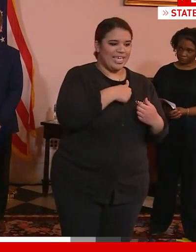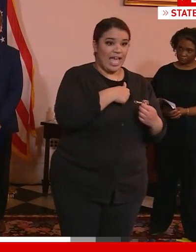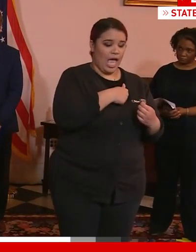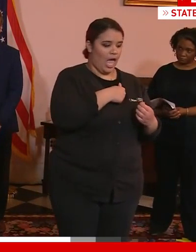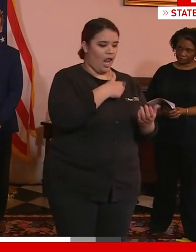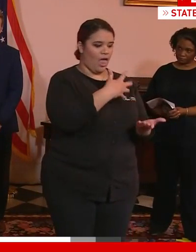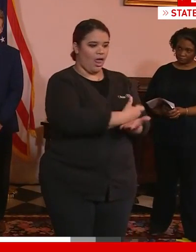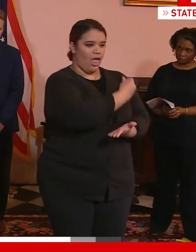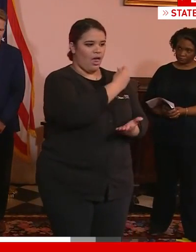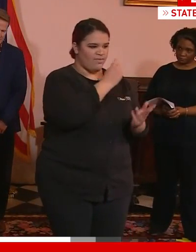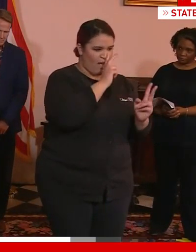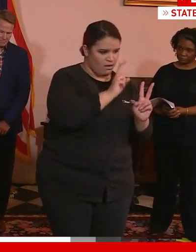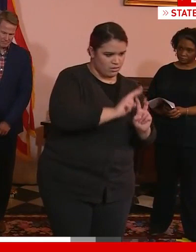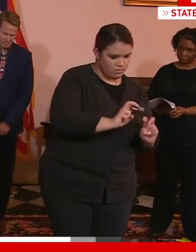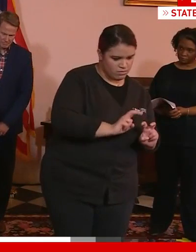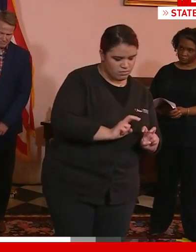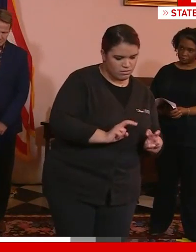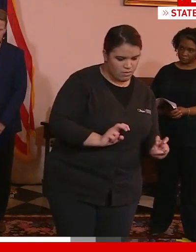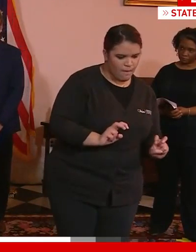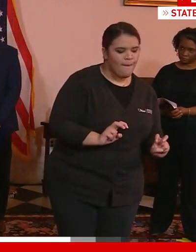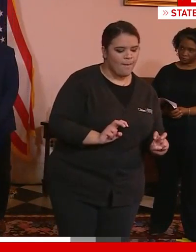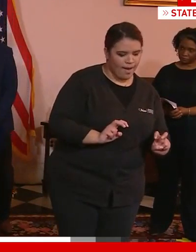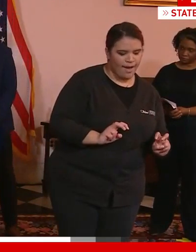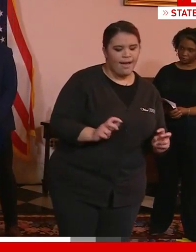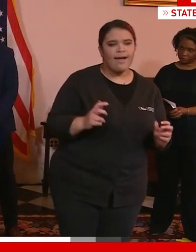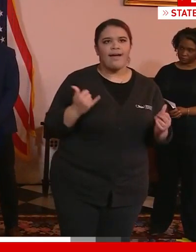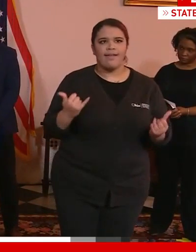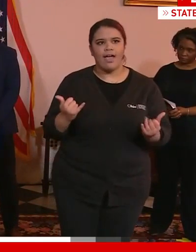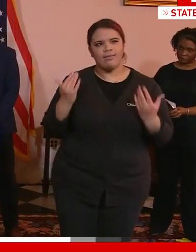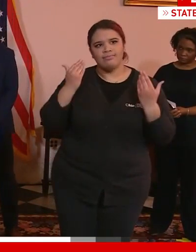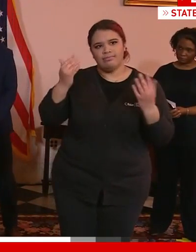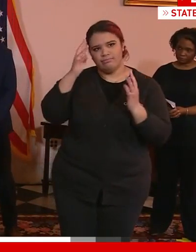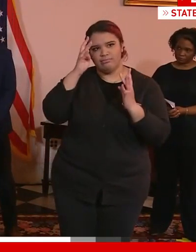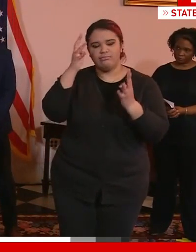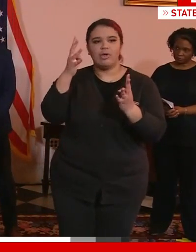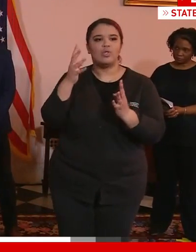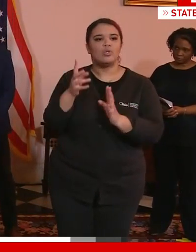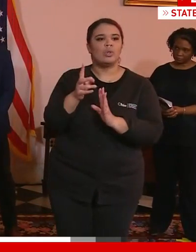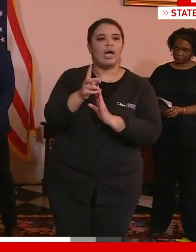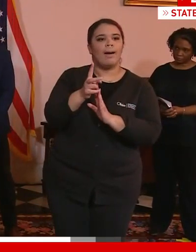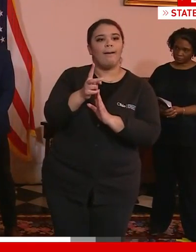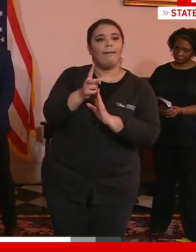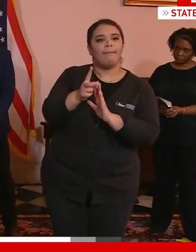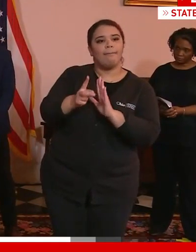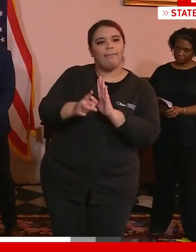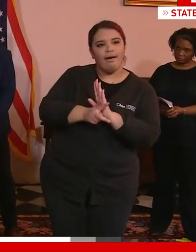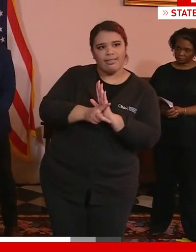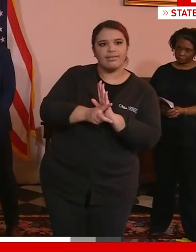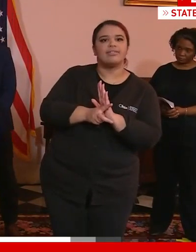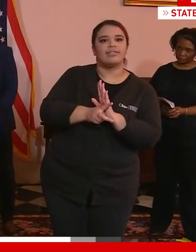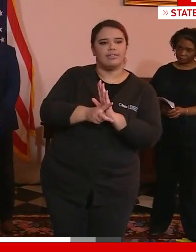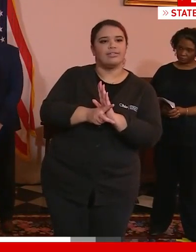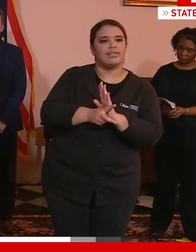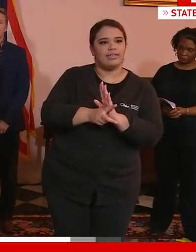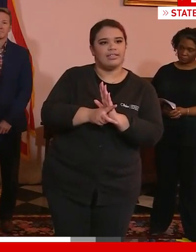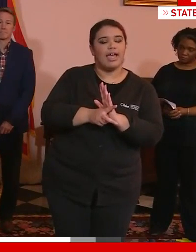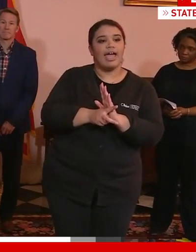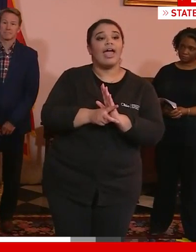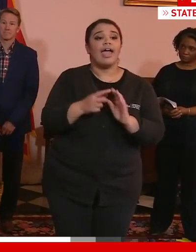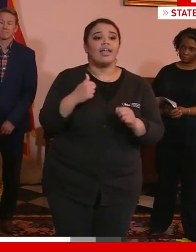figure out some proper public policies and make some proper observations about where things are likely to